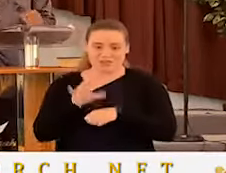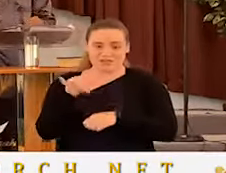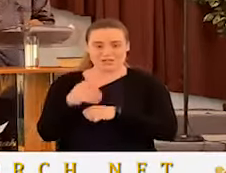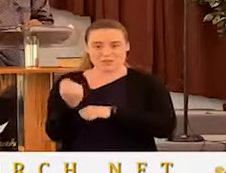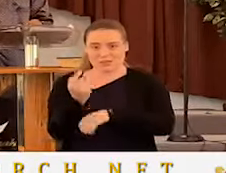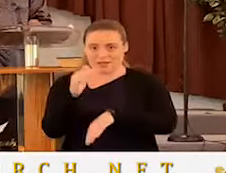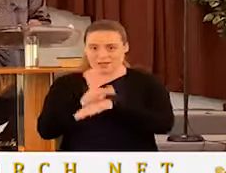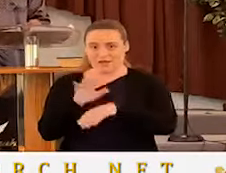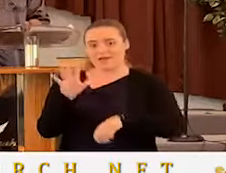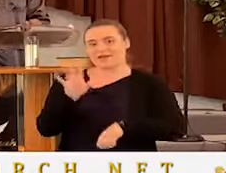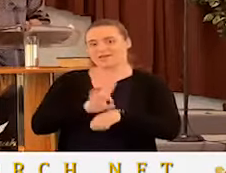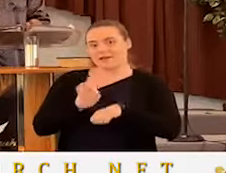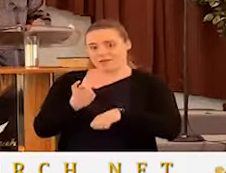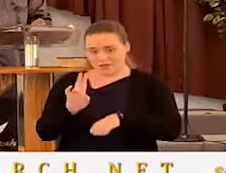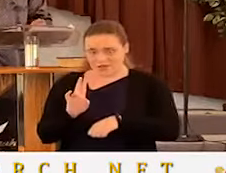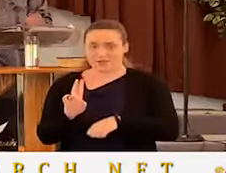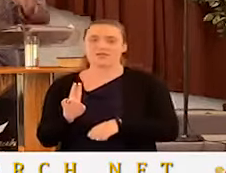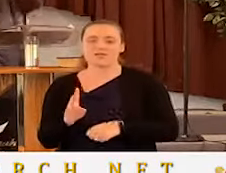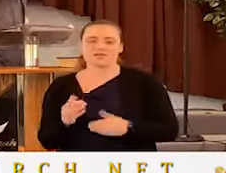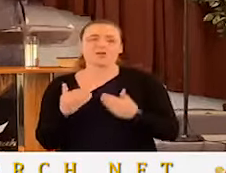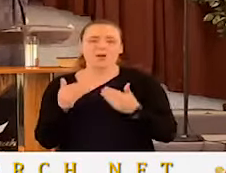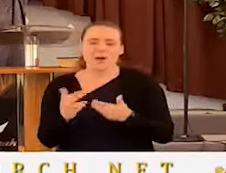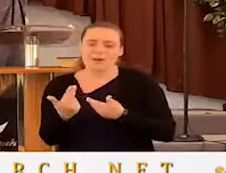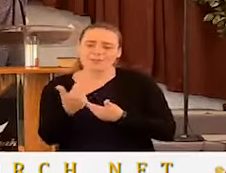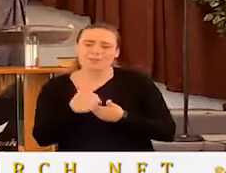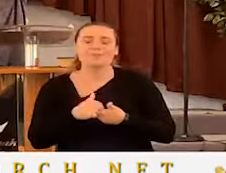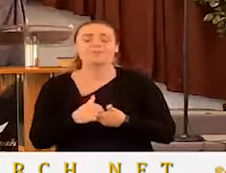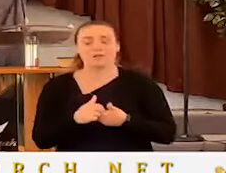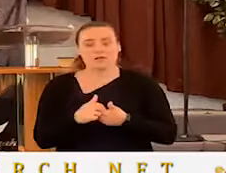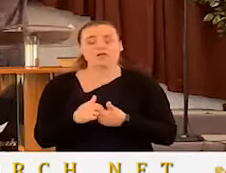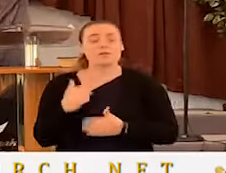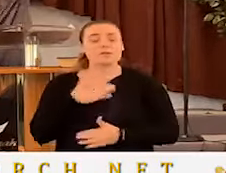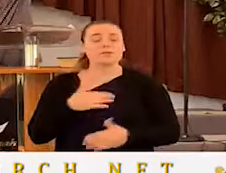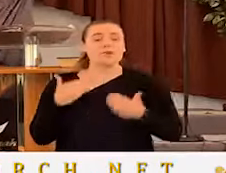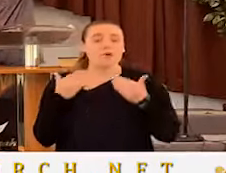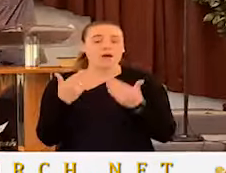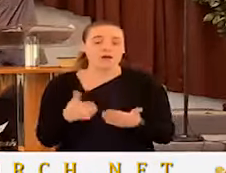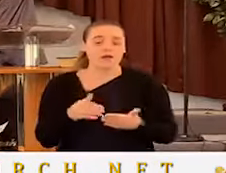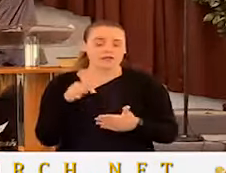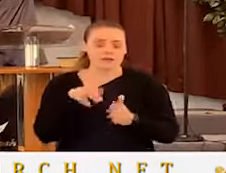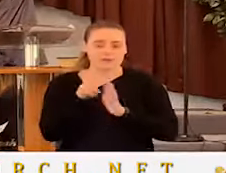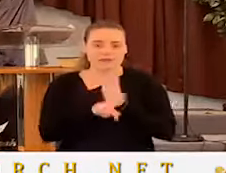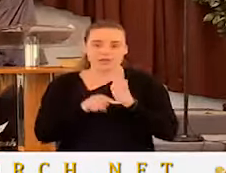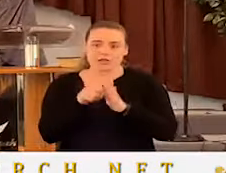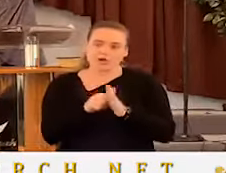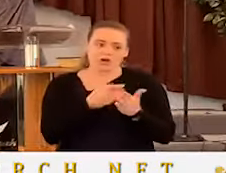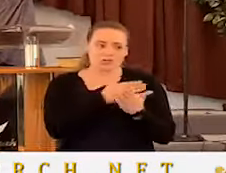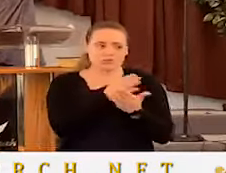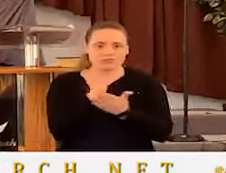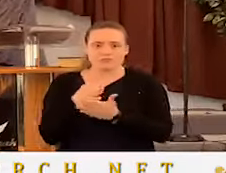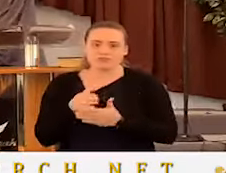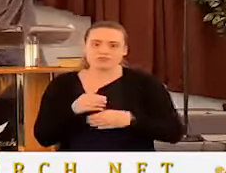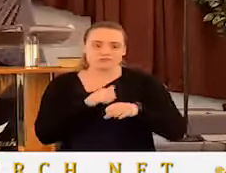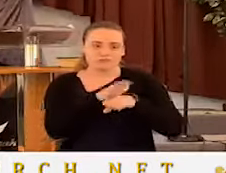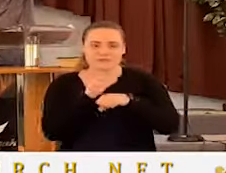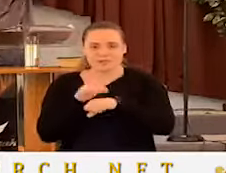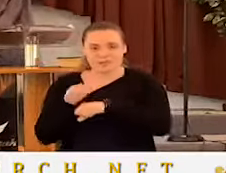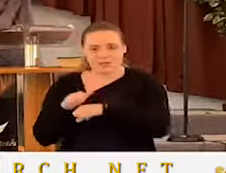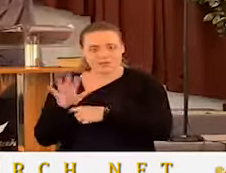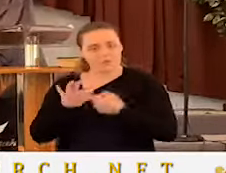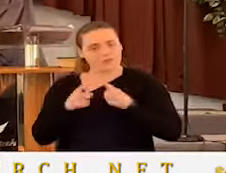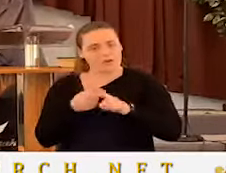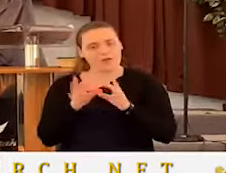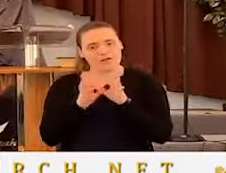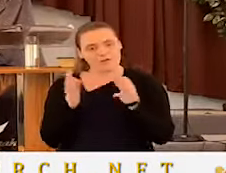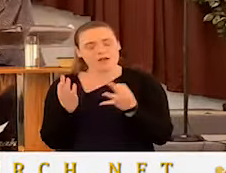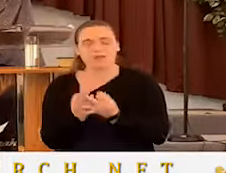want you to meet me on the line. Meet me. I want you to like and share this video even after we have ended this broadcast. If you keep liking,